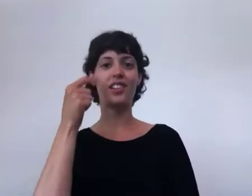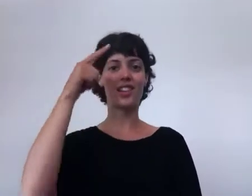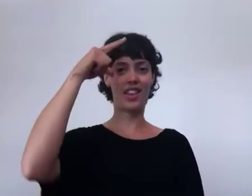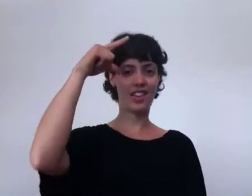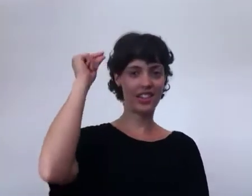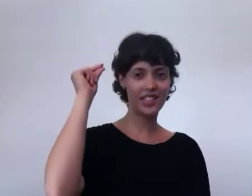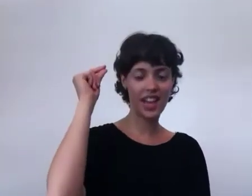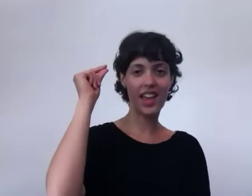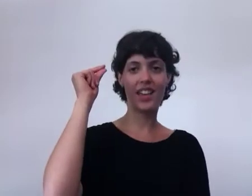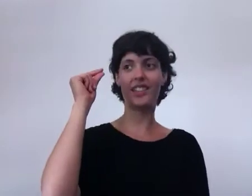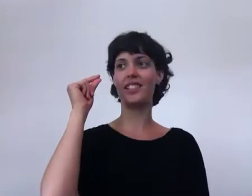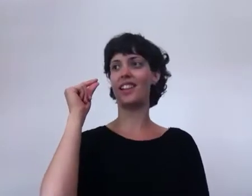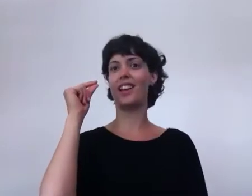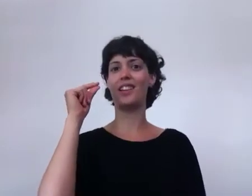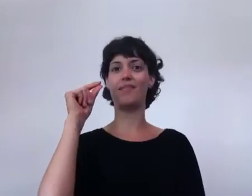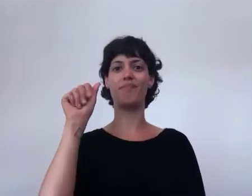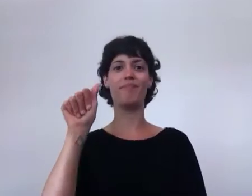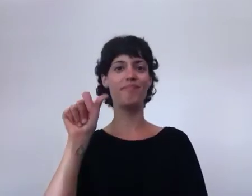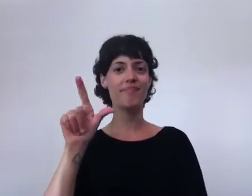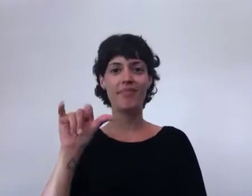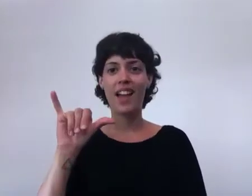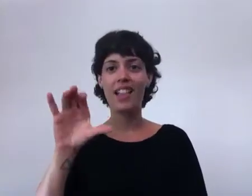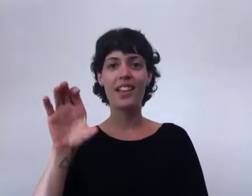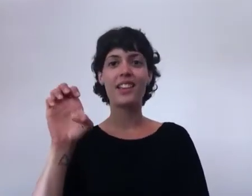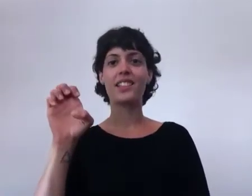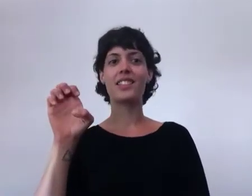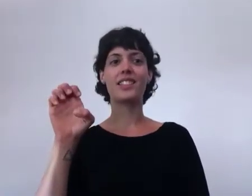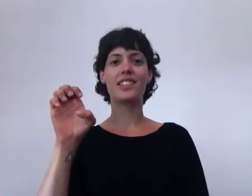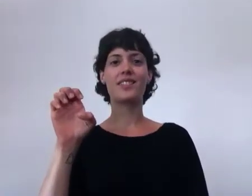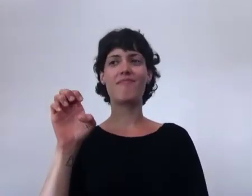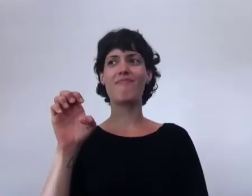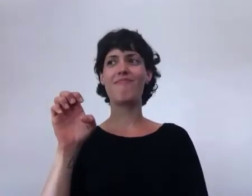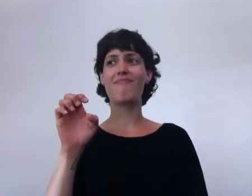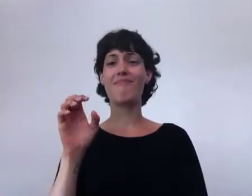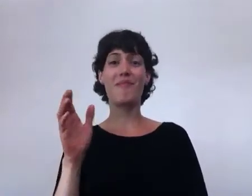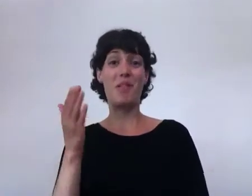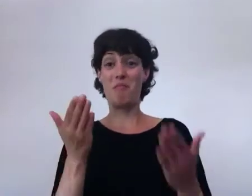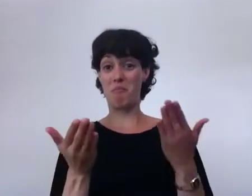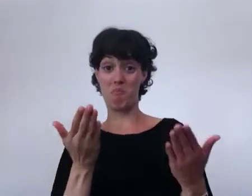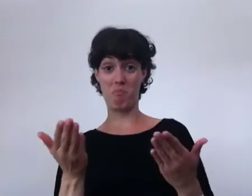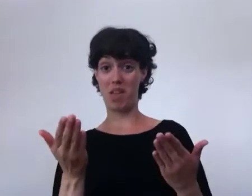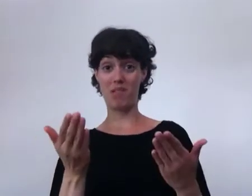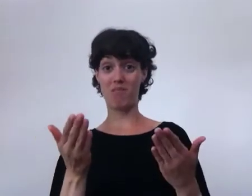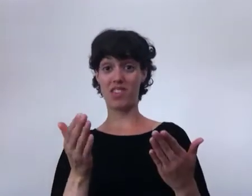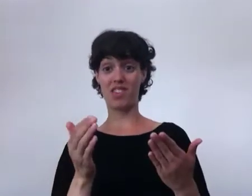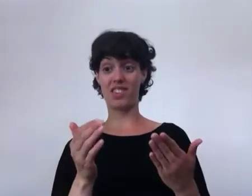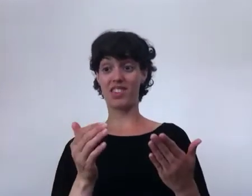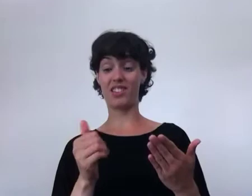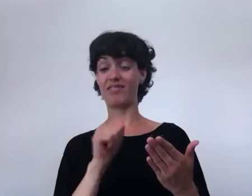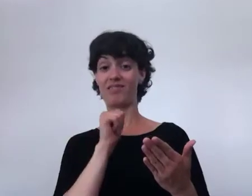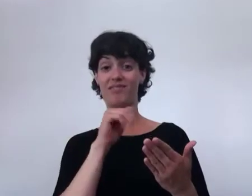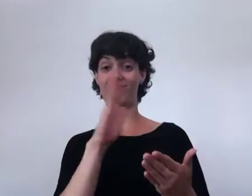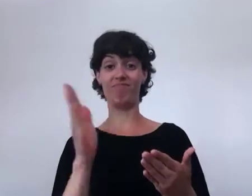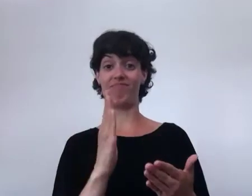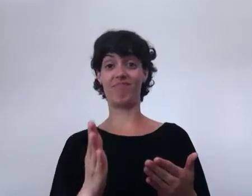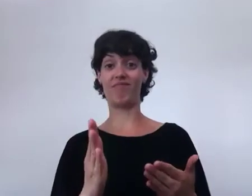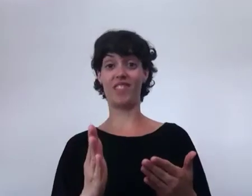Hi, it's Diane Rain. You've heard the headlines. Now find out what they mean for you. On the